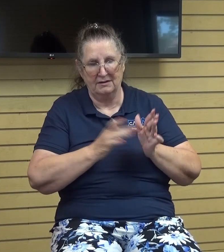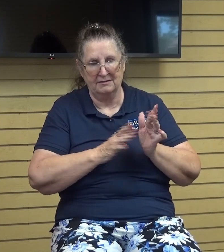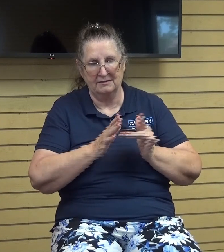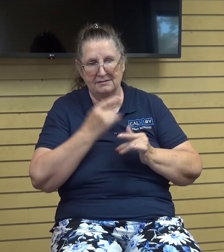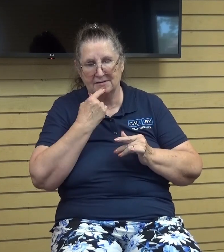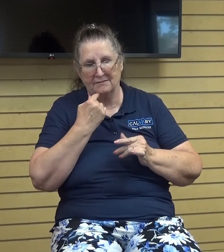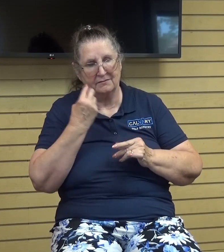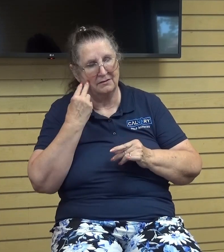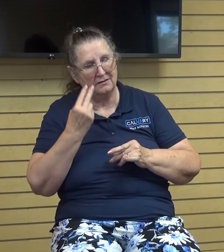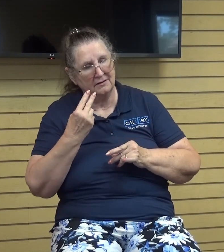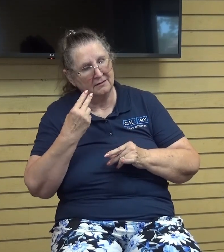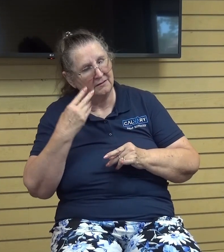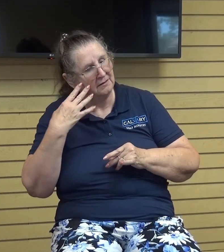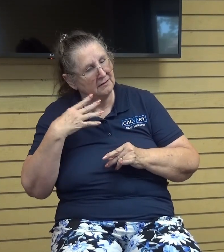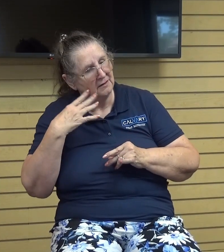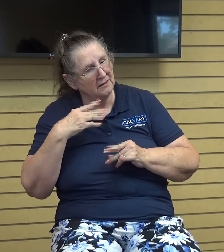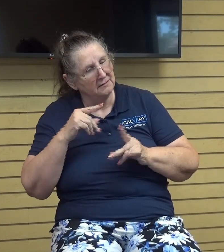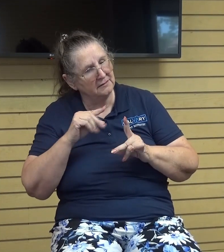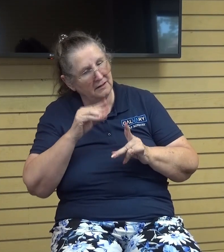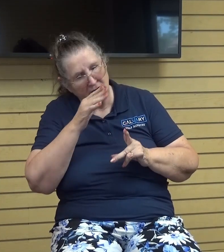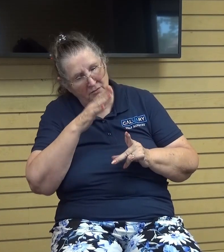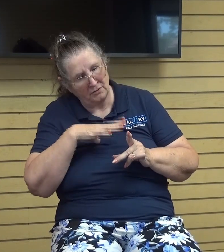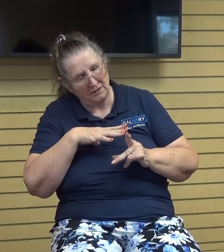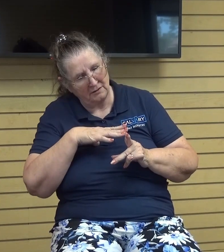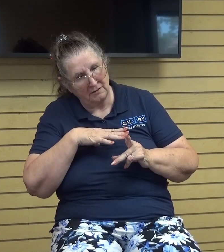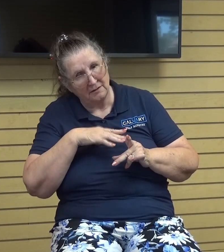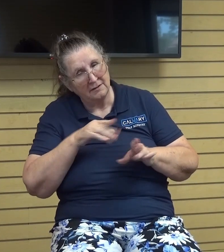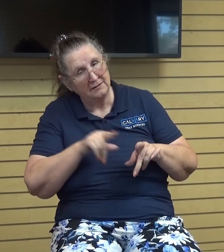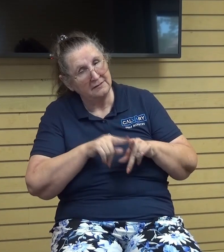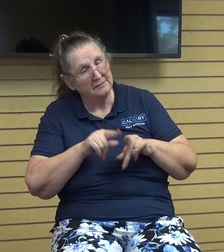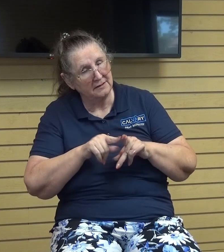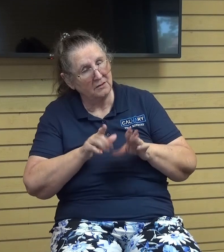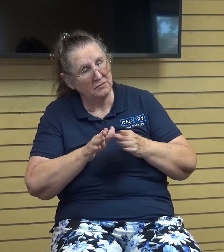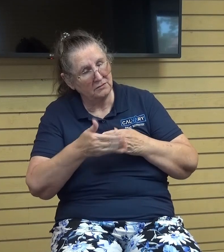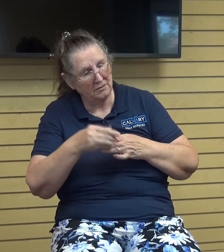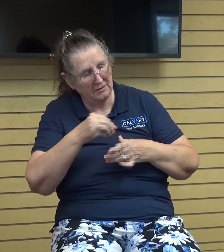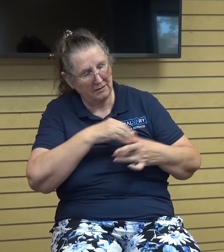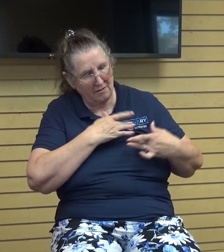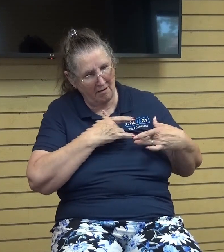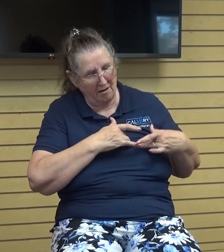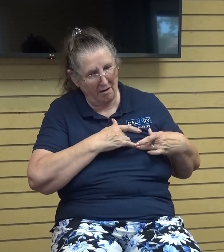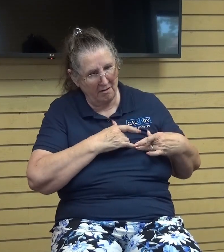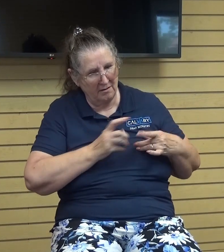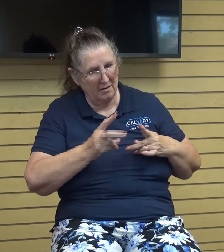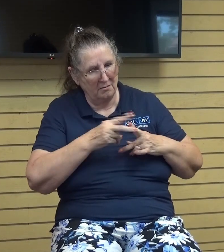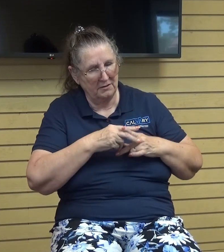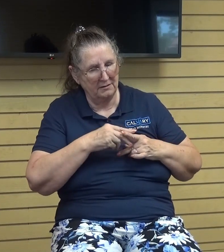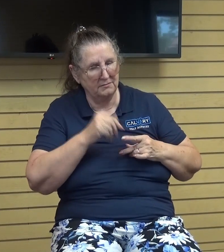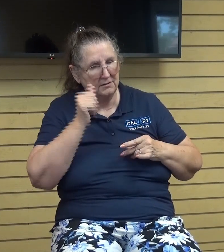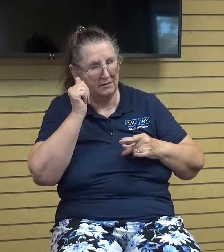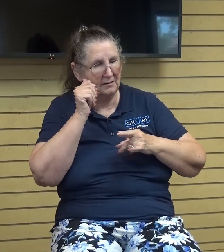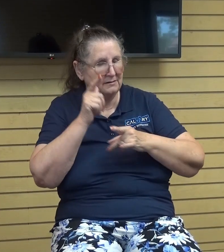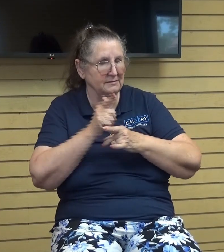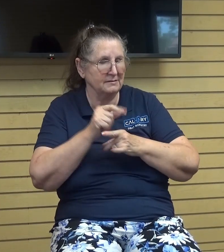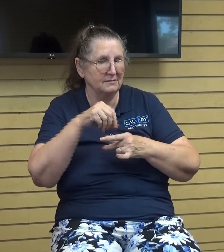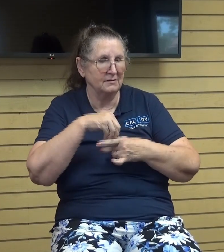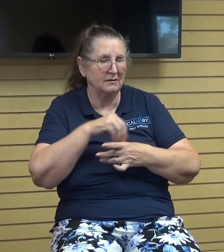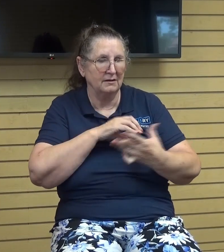woman to lust, then we have committed adultery in our hearts. That applies to our sisters in Christ too, checking out Thunder from